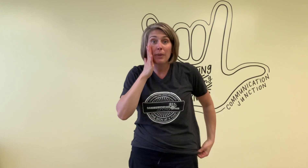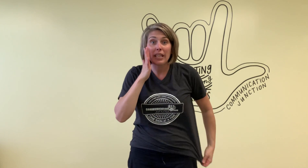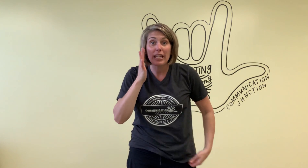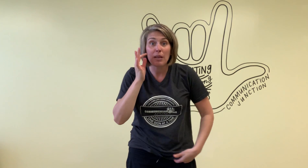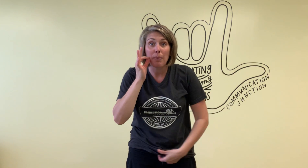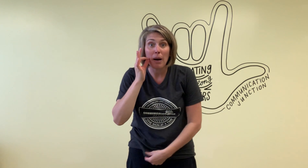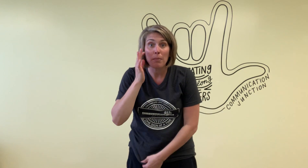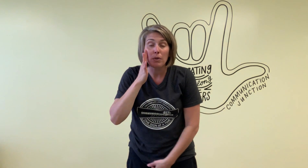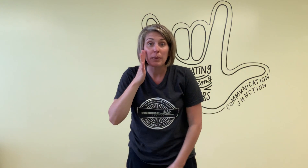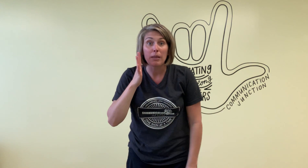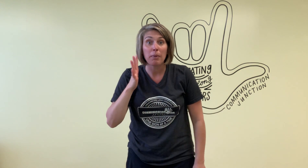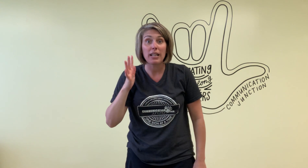Bumblebee, bumblebee,